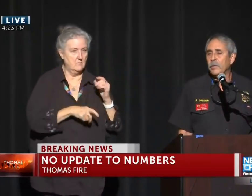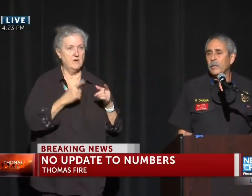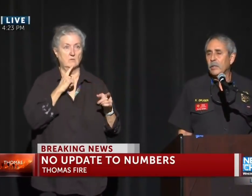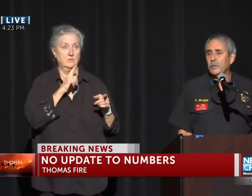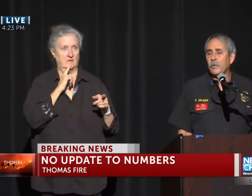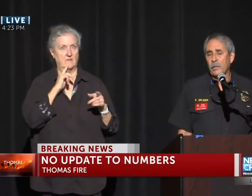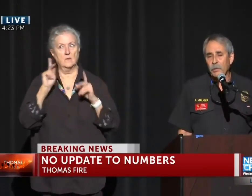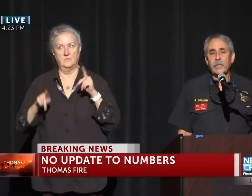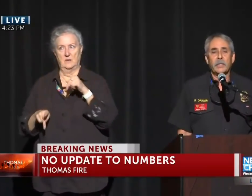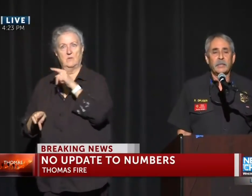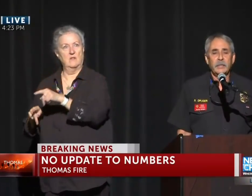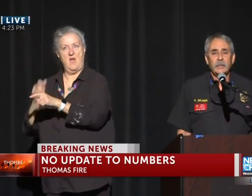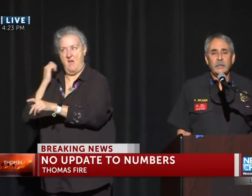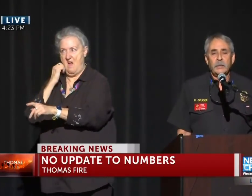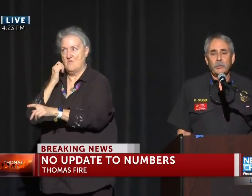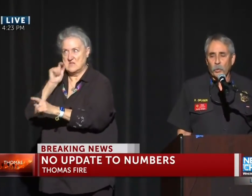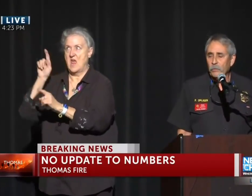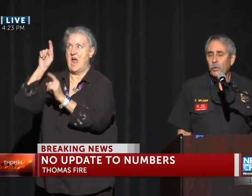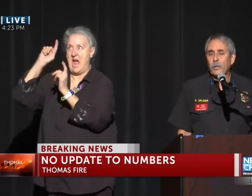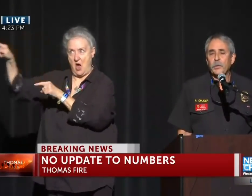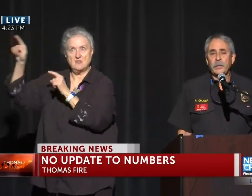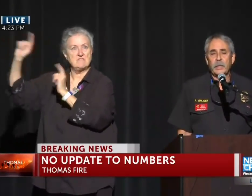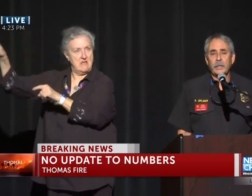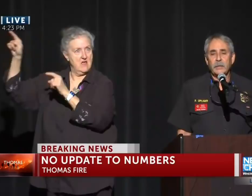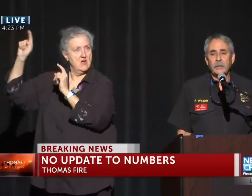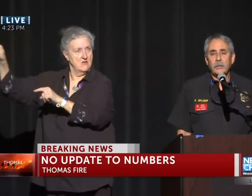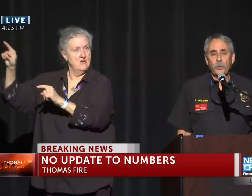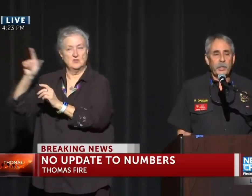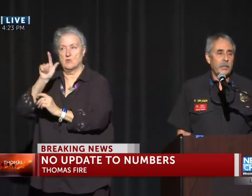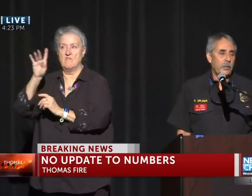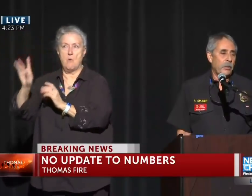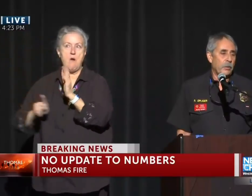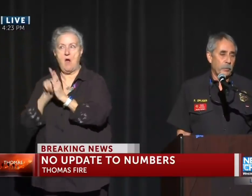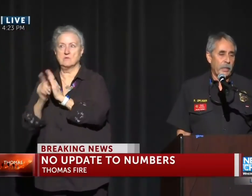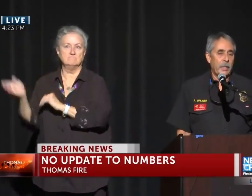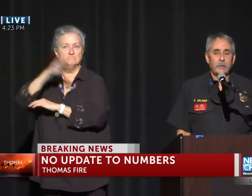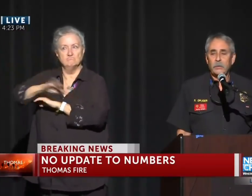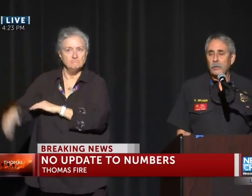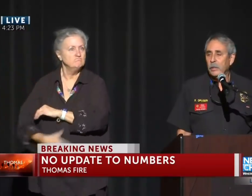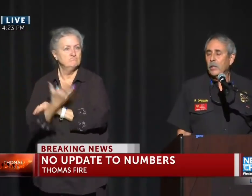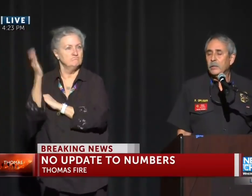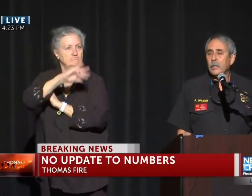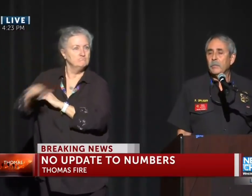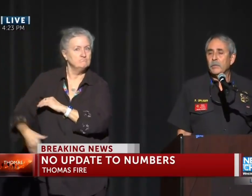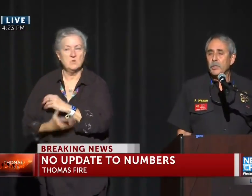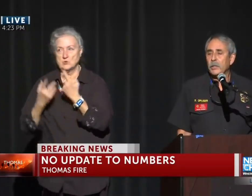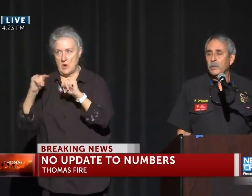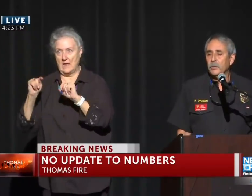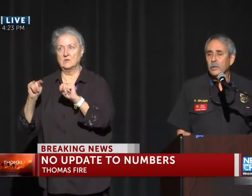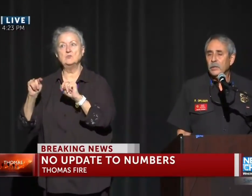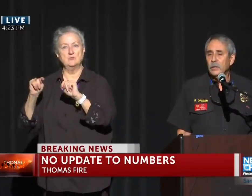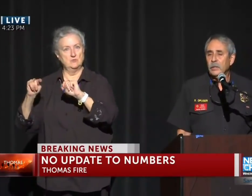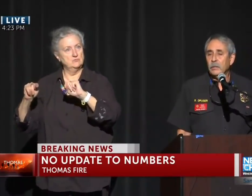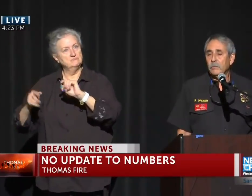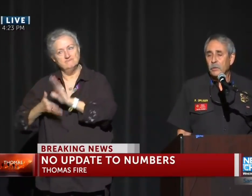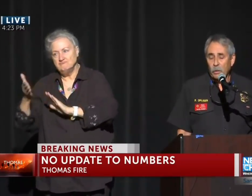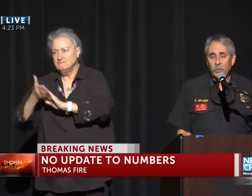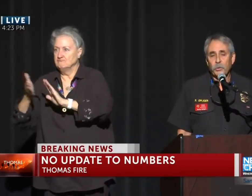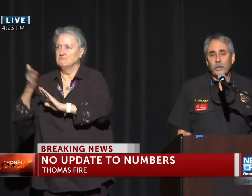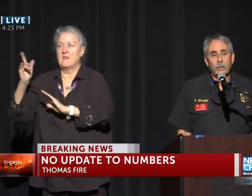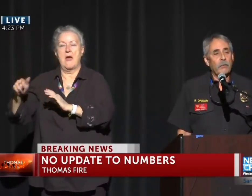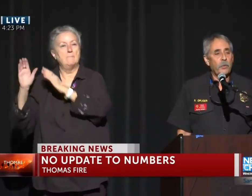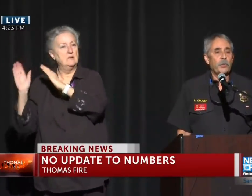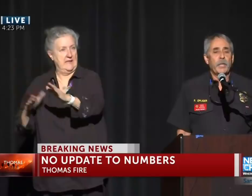young men and women that are out there every day, 24 hours a day, trying to execute a plan to get our containment objectives